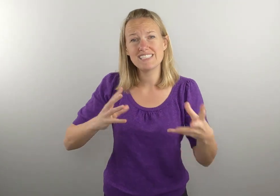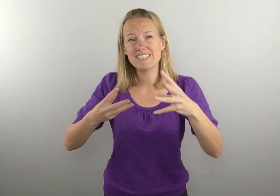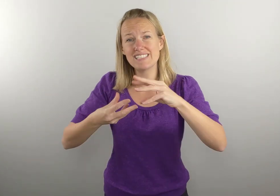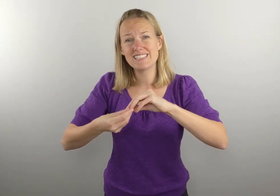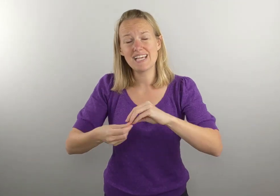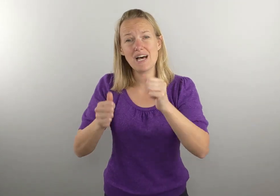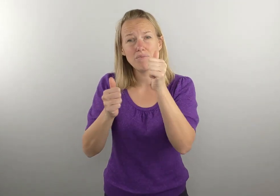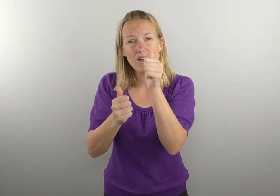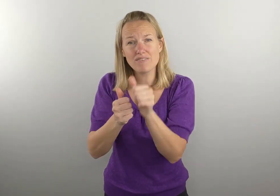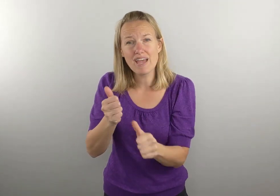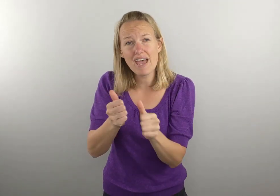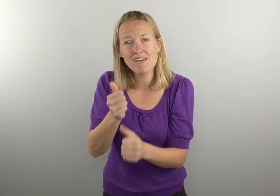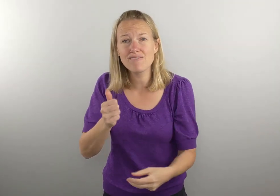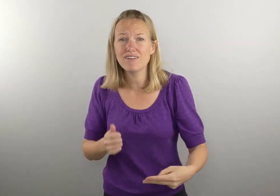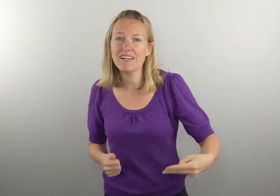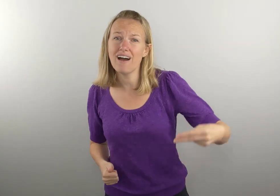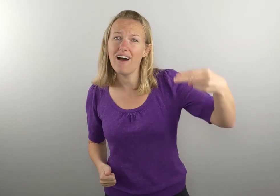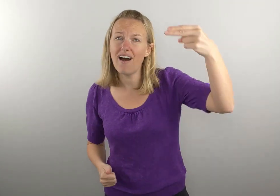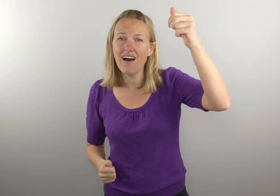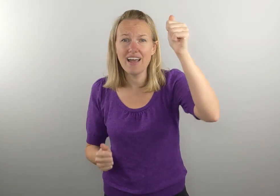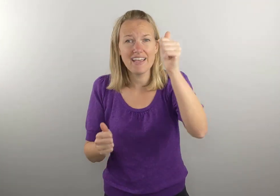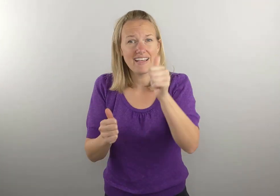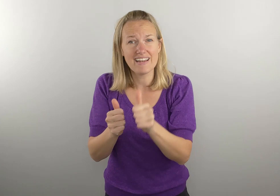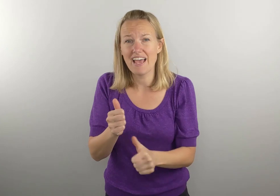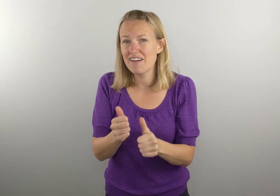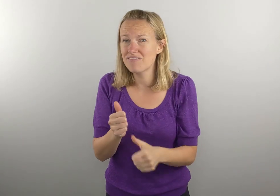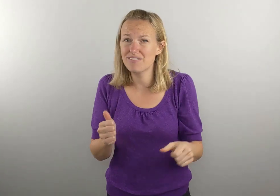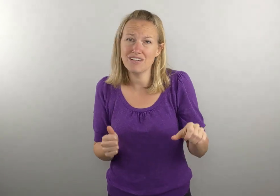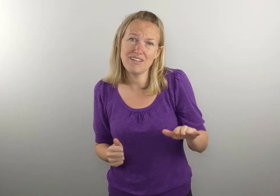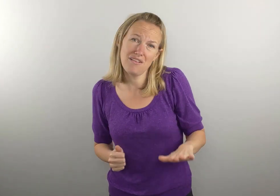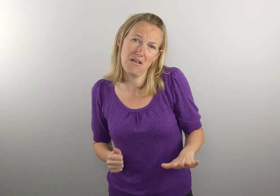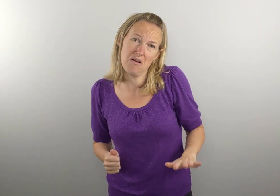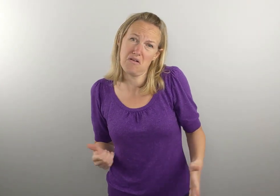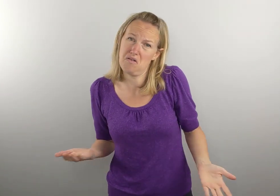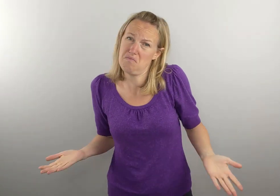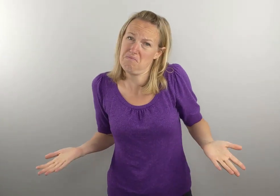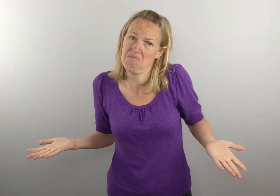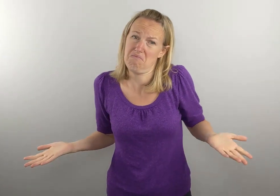the sum of every high and every low?